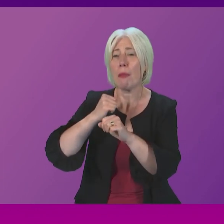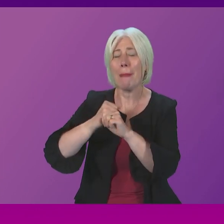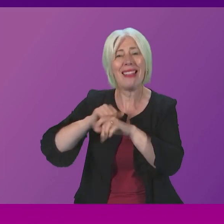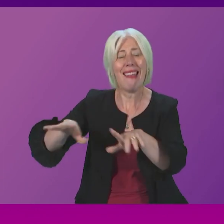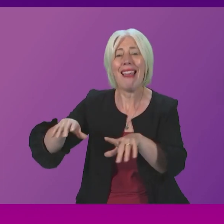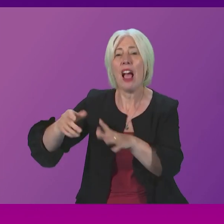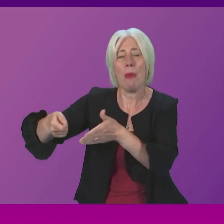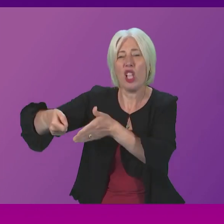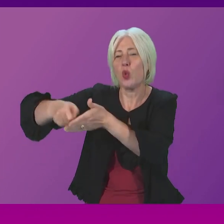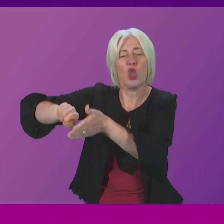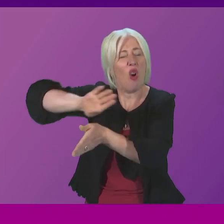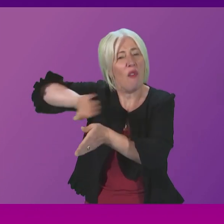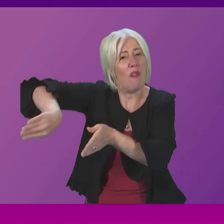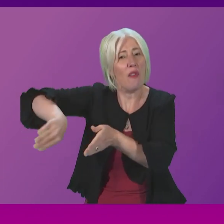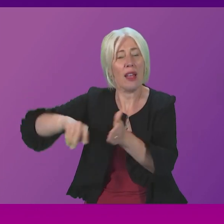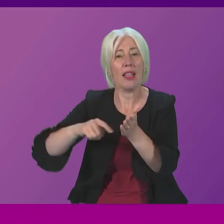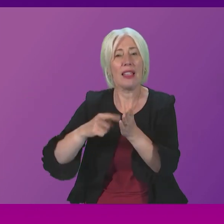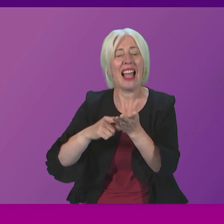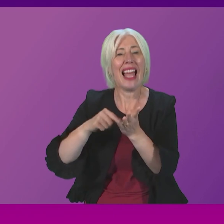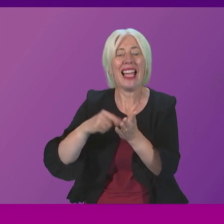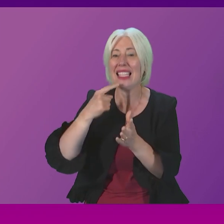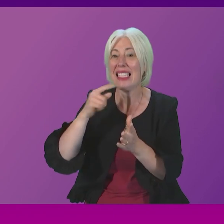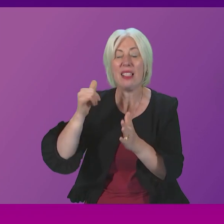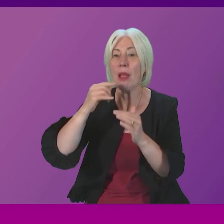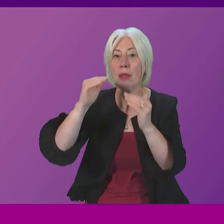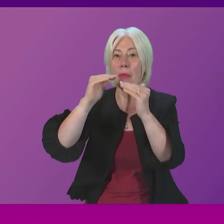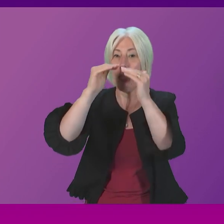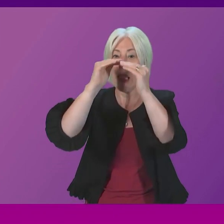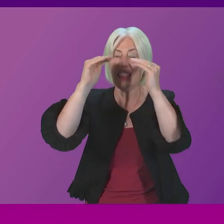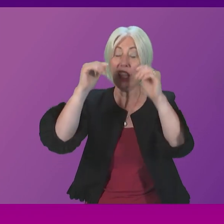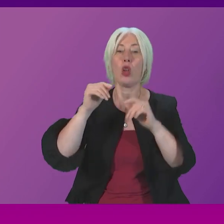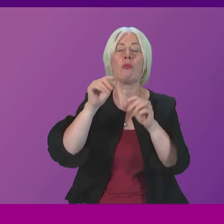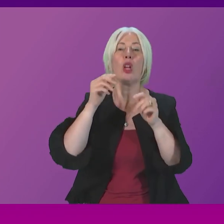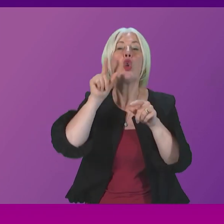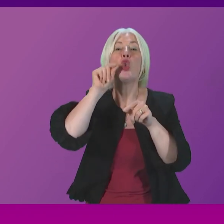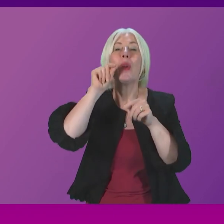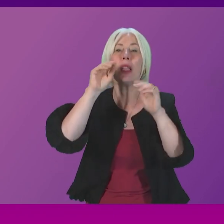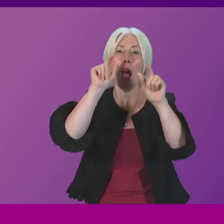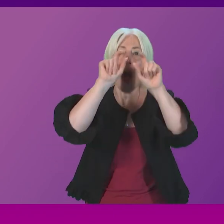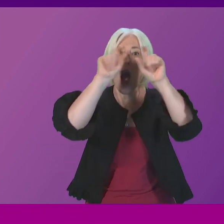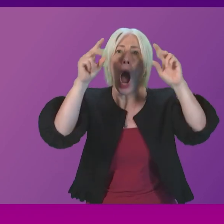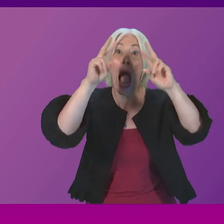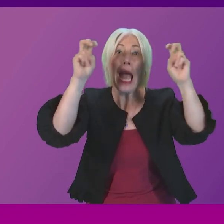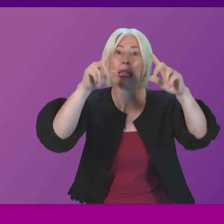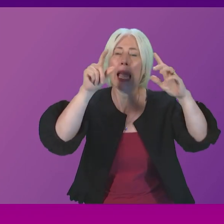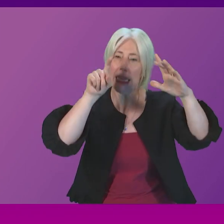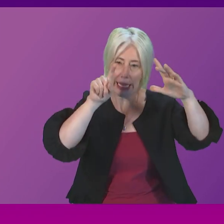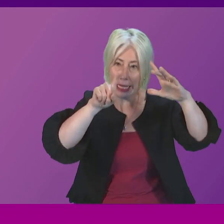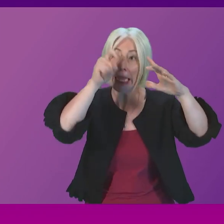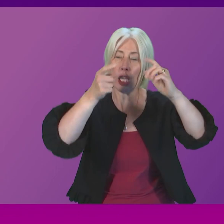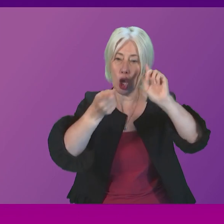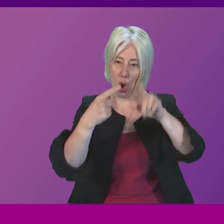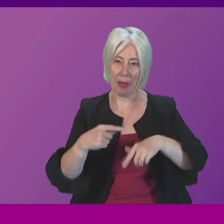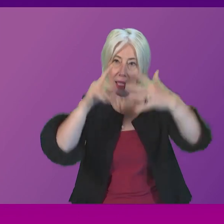was Talat Rees very recently said, don't look under the line. And I'm looking about Twitter. You read the headline, don't click into the comments